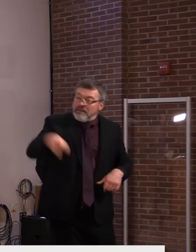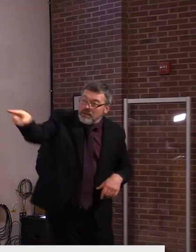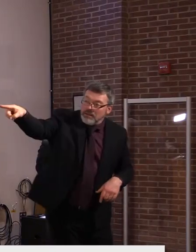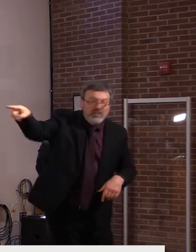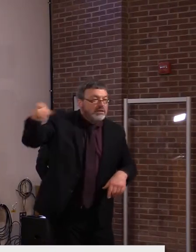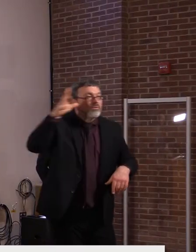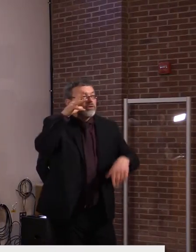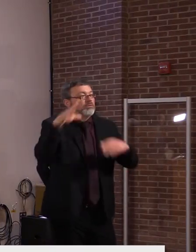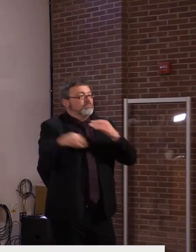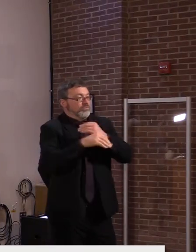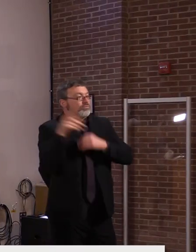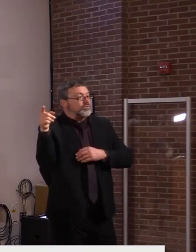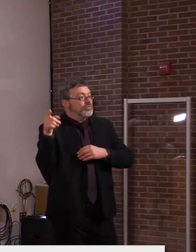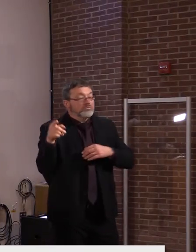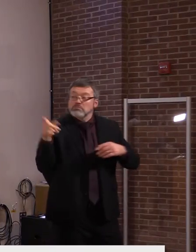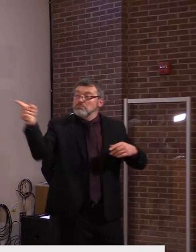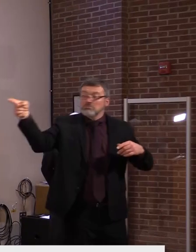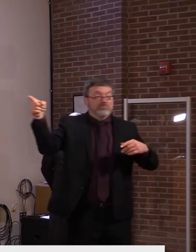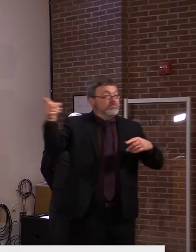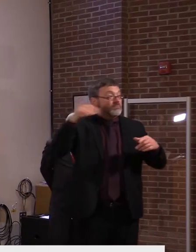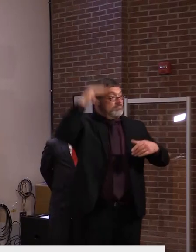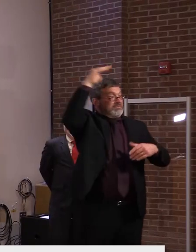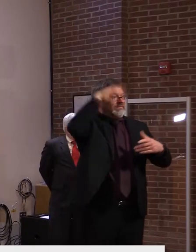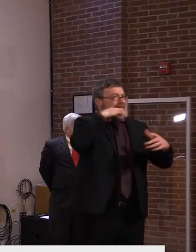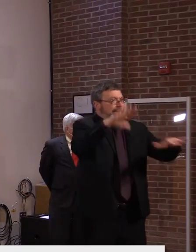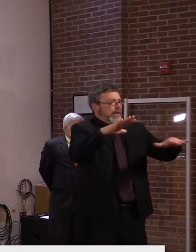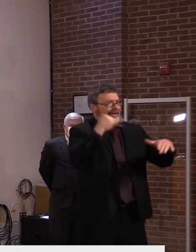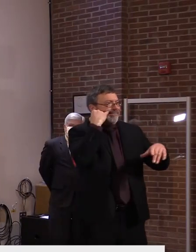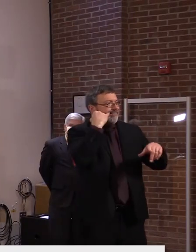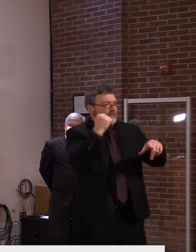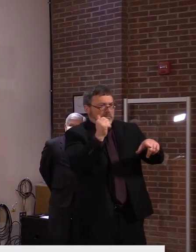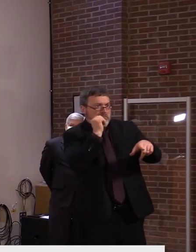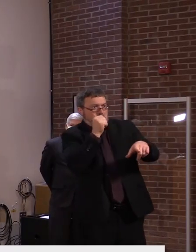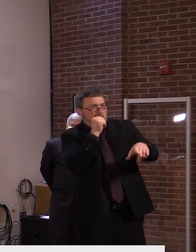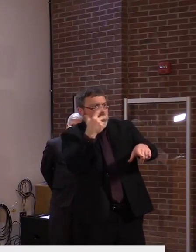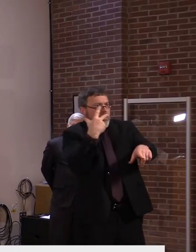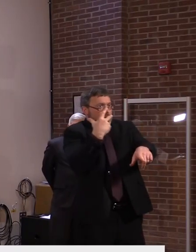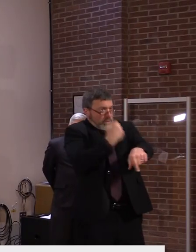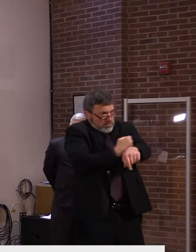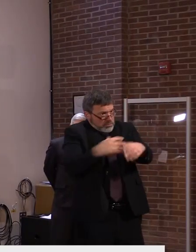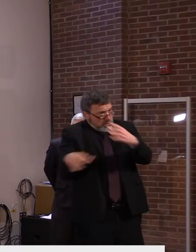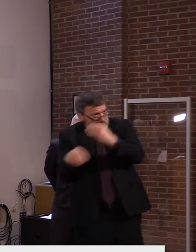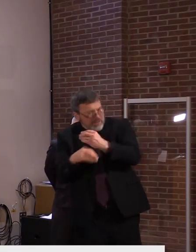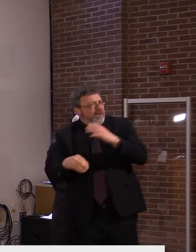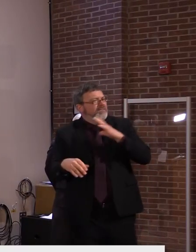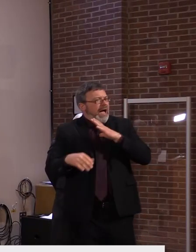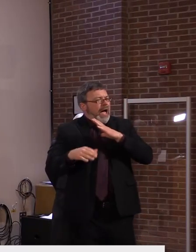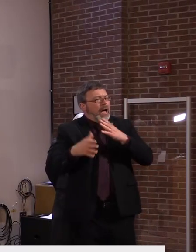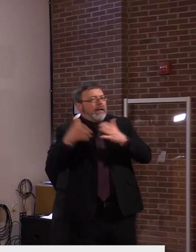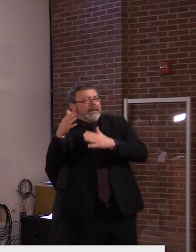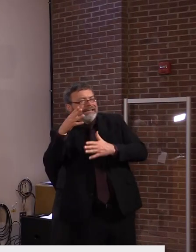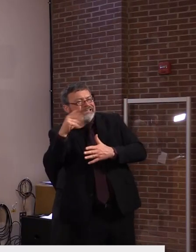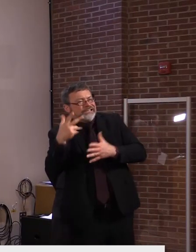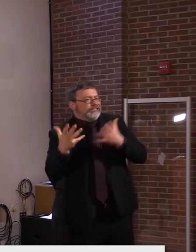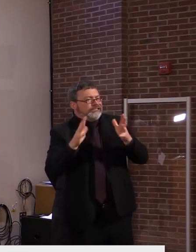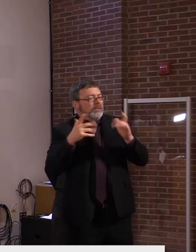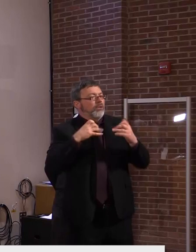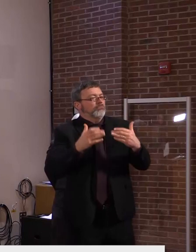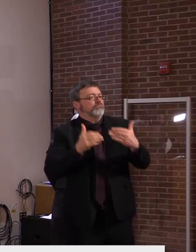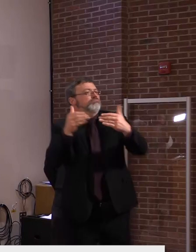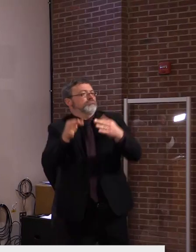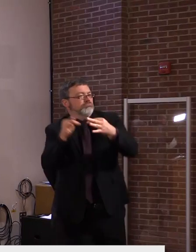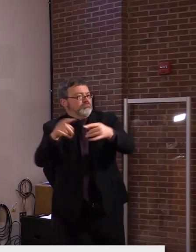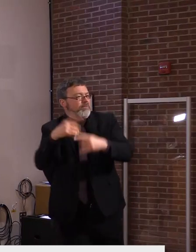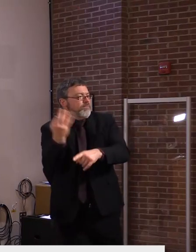if Wednesday we saw a reduction. What would you advise? Go for it if you have a Wednesday appointment, Dr. Levine. Oh,